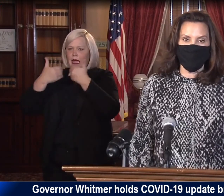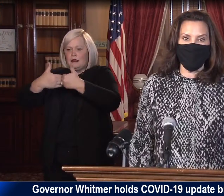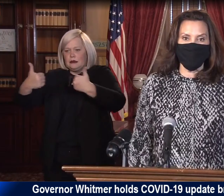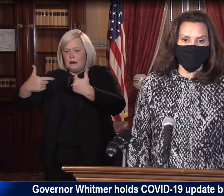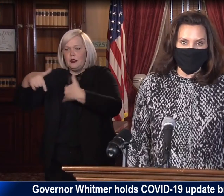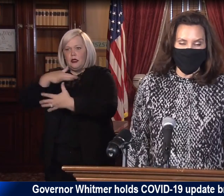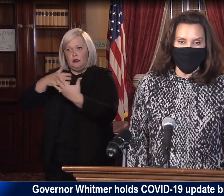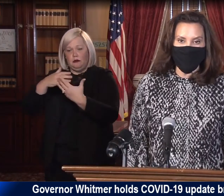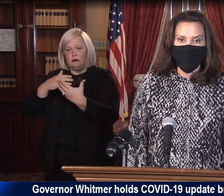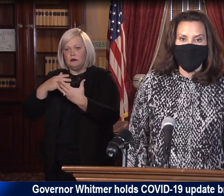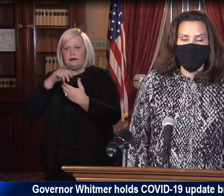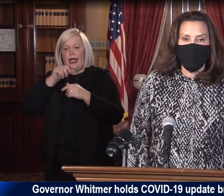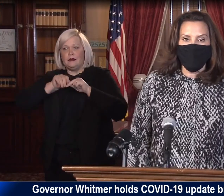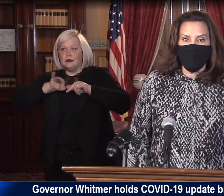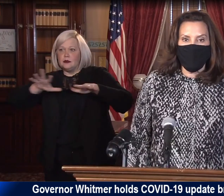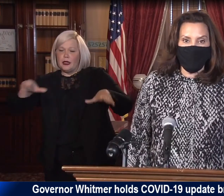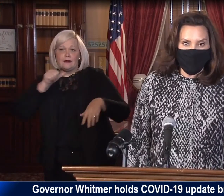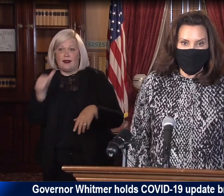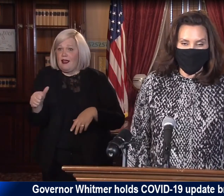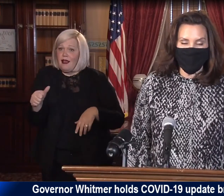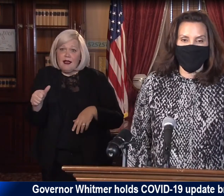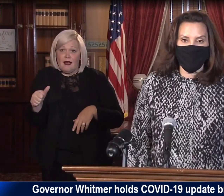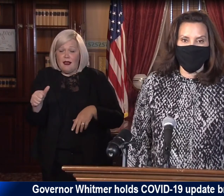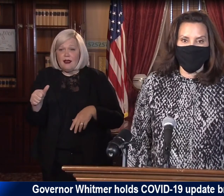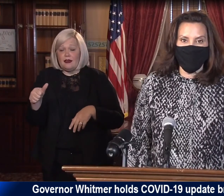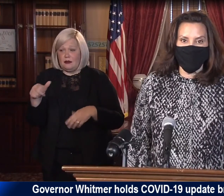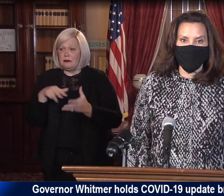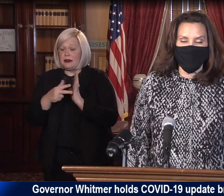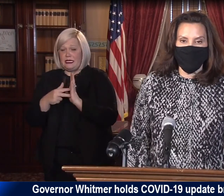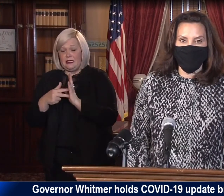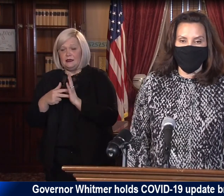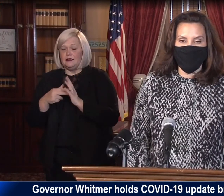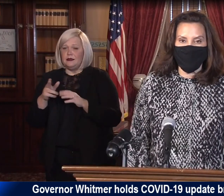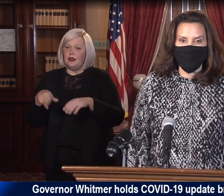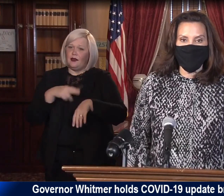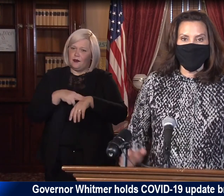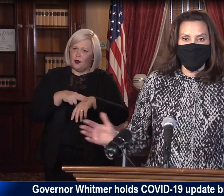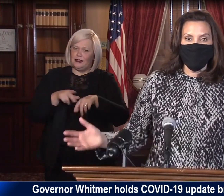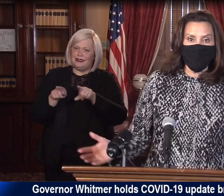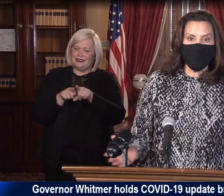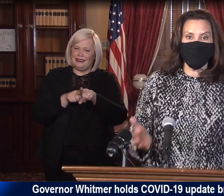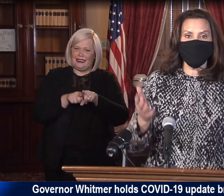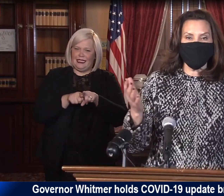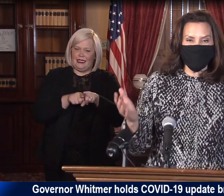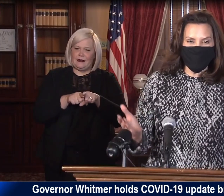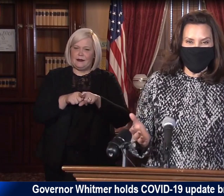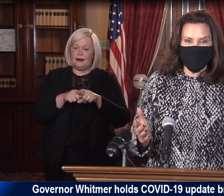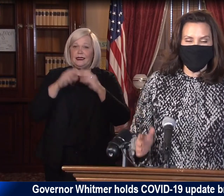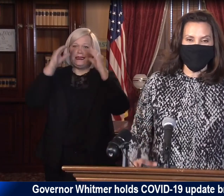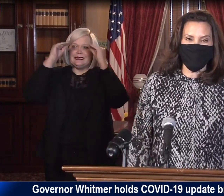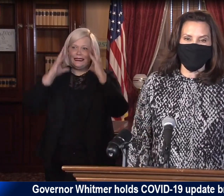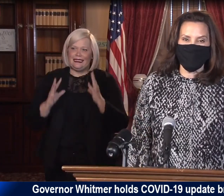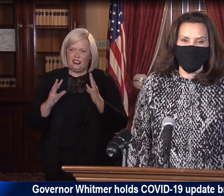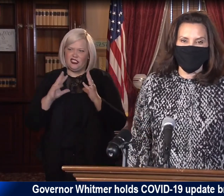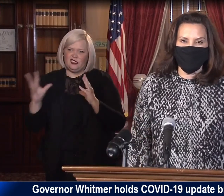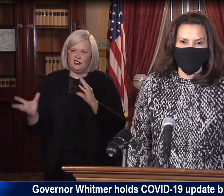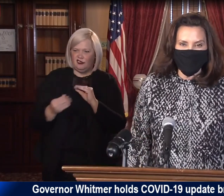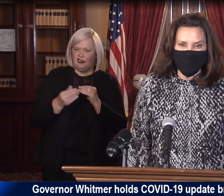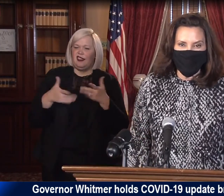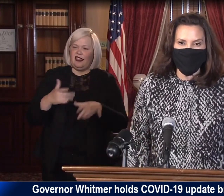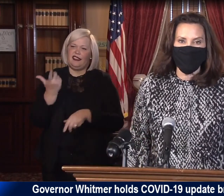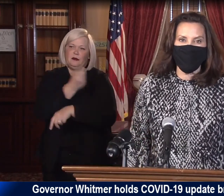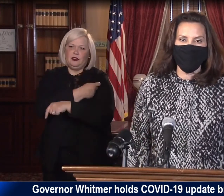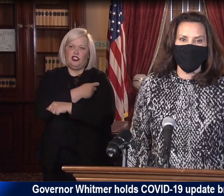able to keep people safe. We have expedited, of course, our putting teachers into the group that